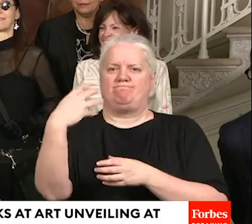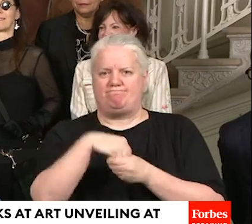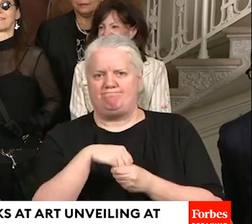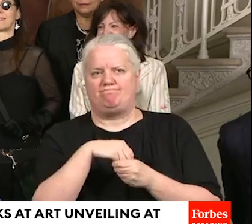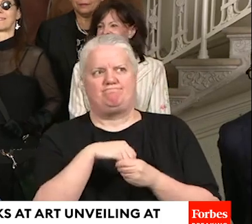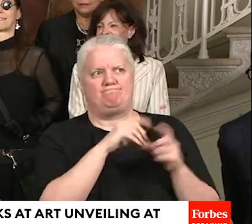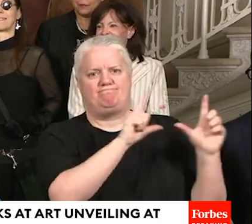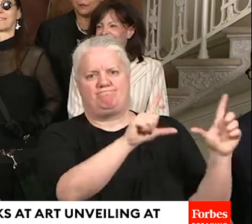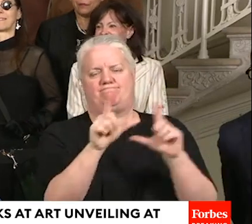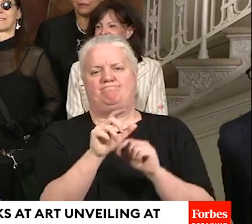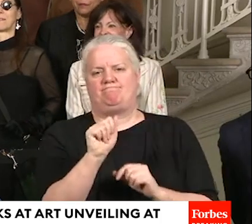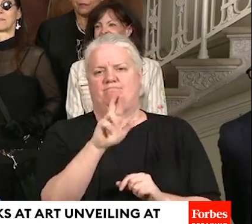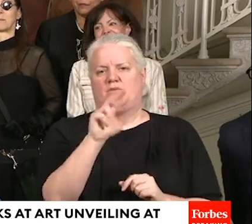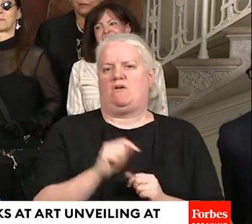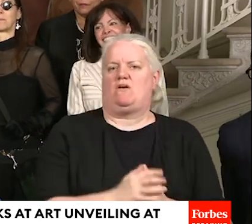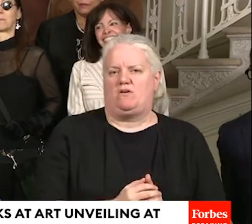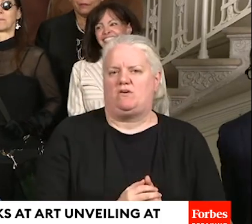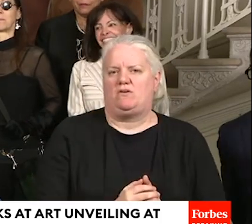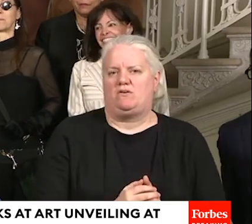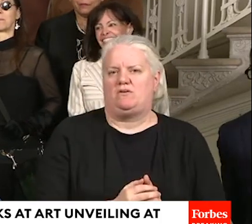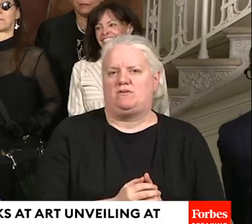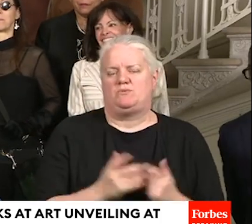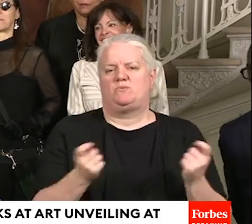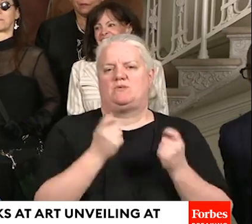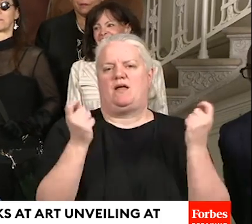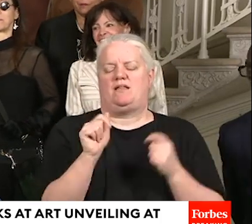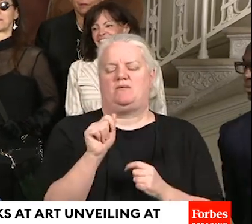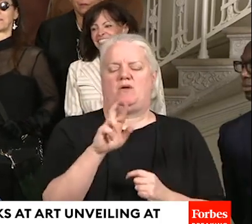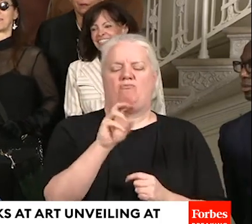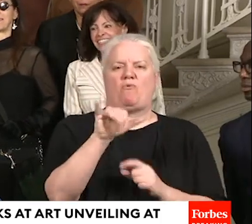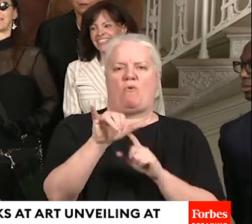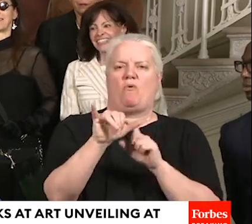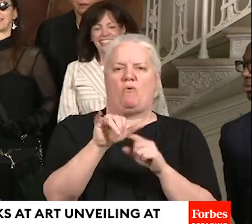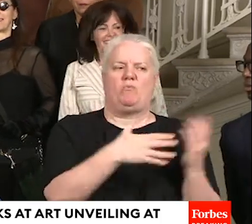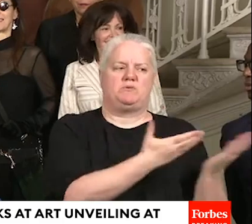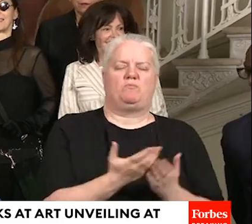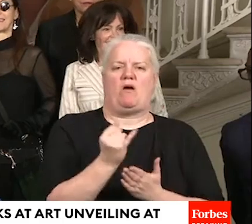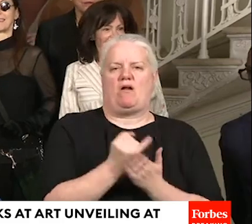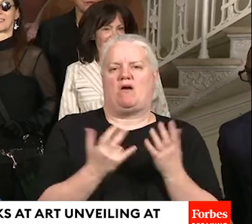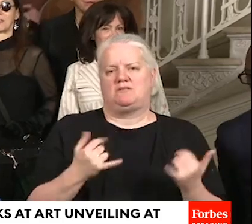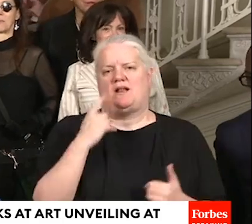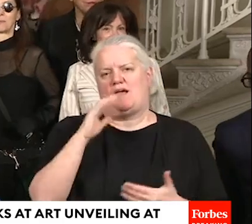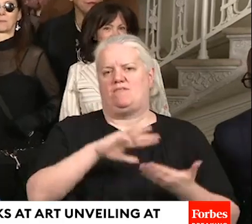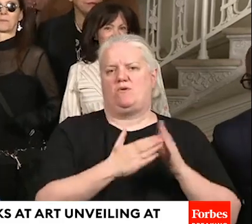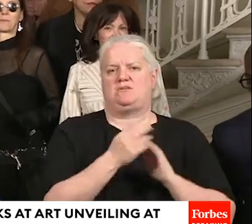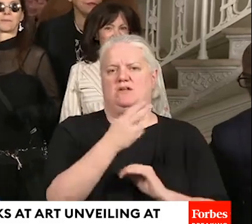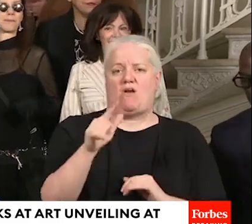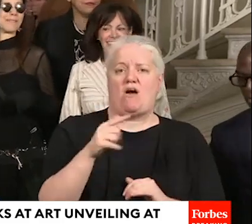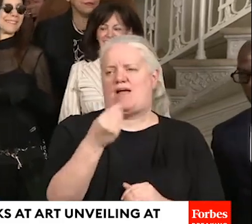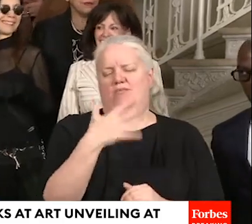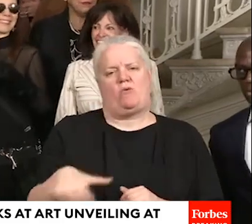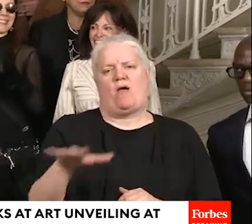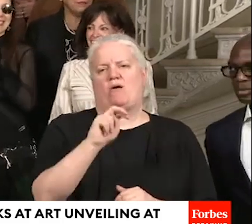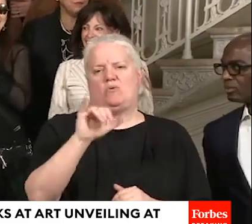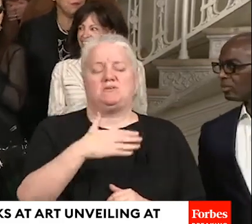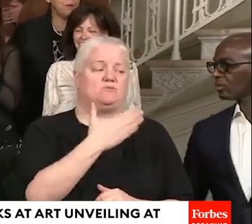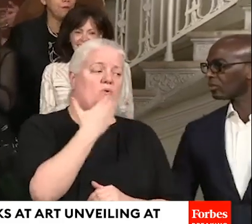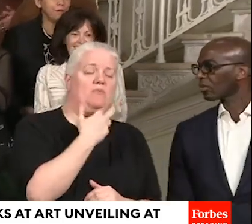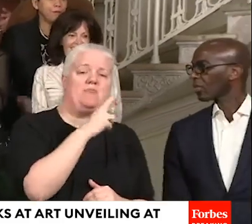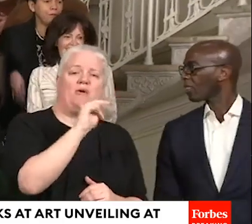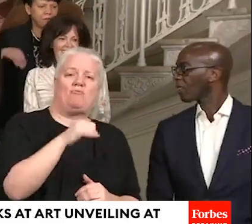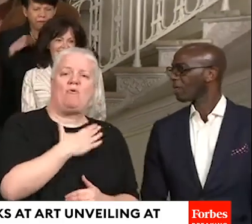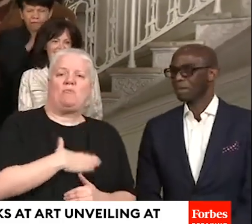brought to us today in City Hall and throughout this entire city. So, Roy, thank you so much. Appreciate what you are doing, and let's continue